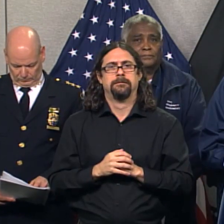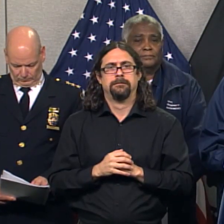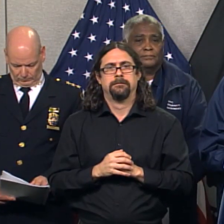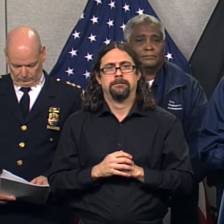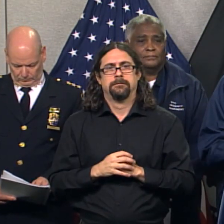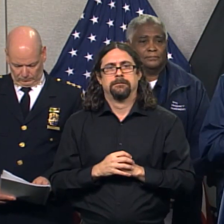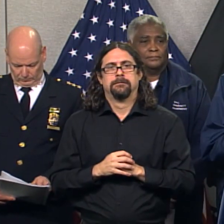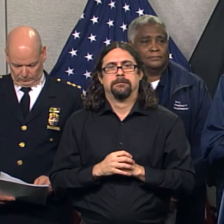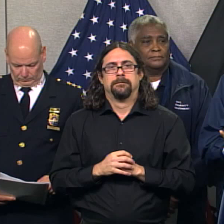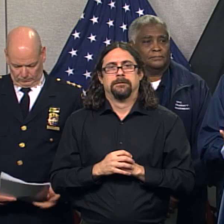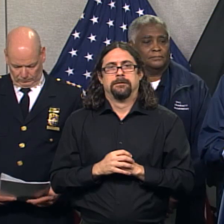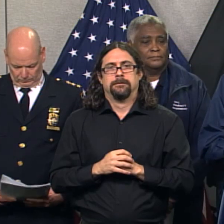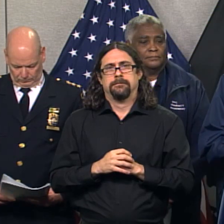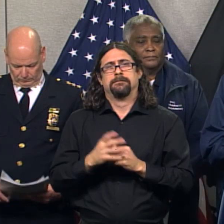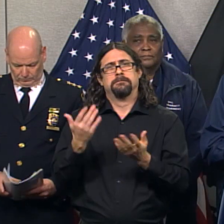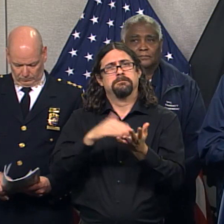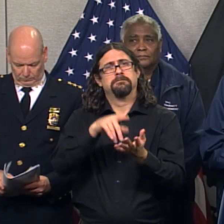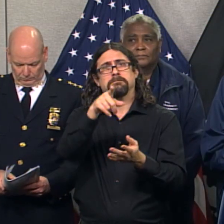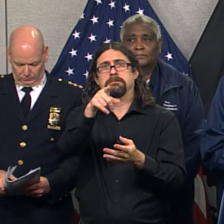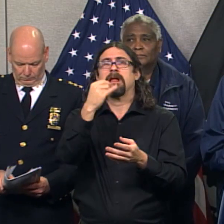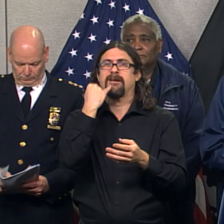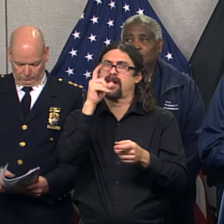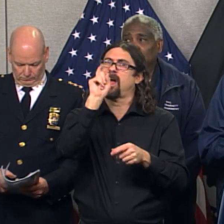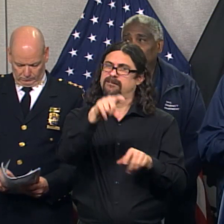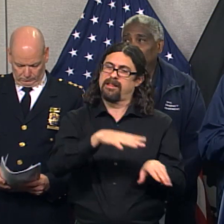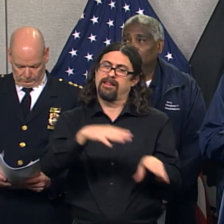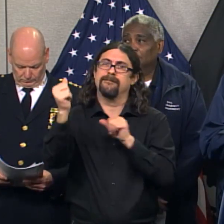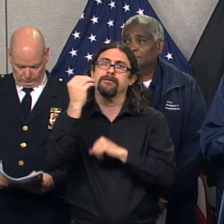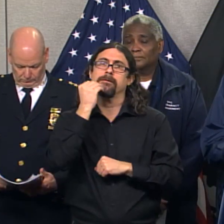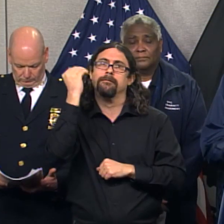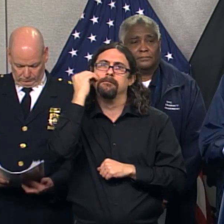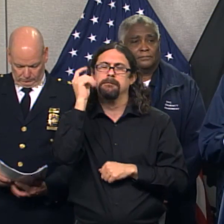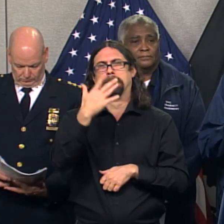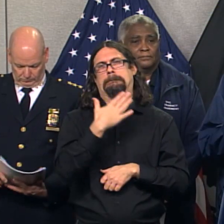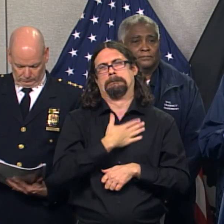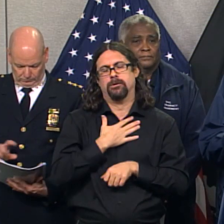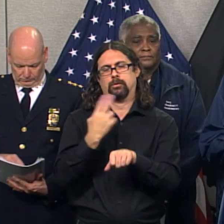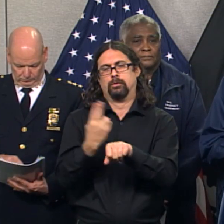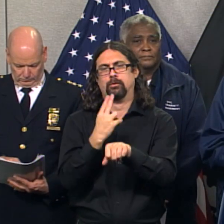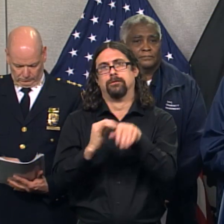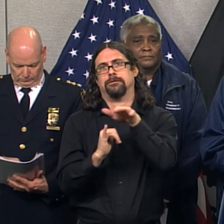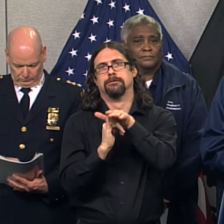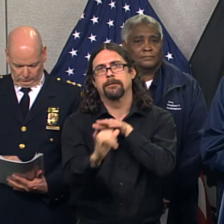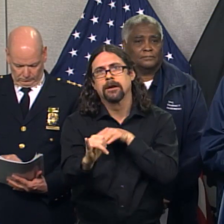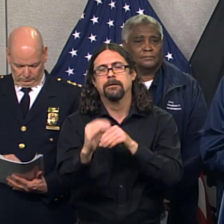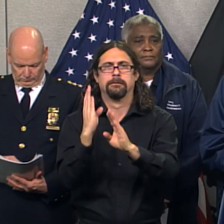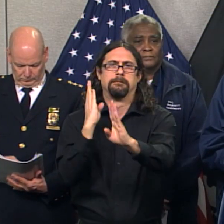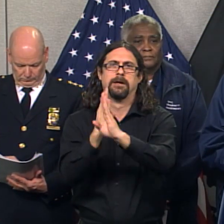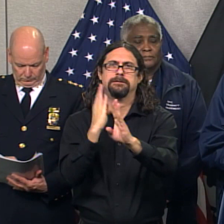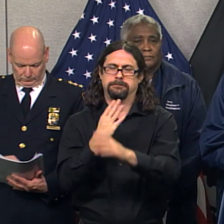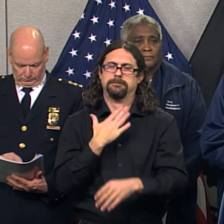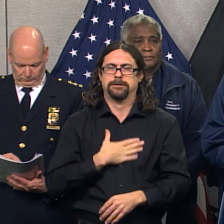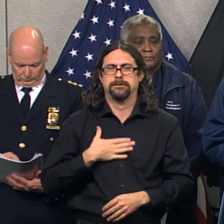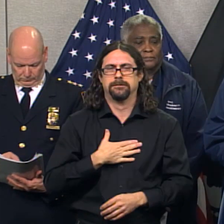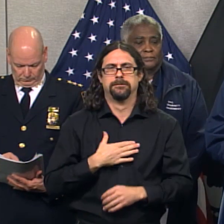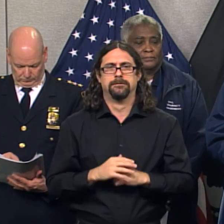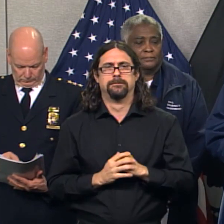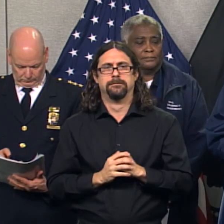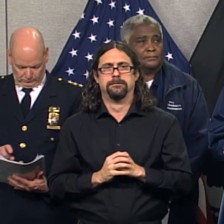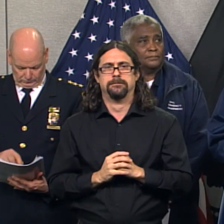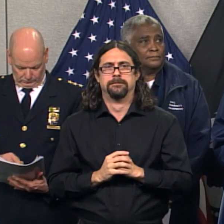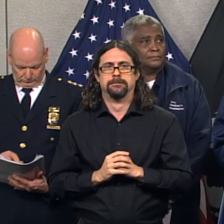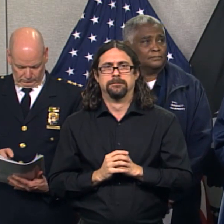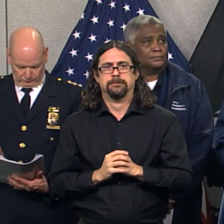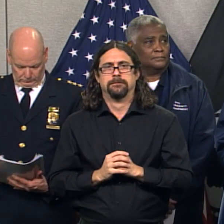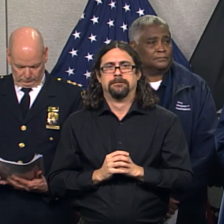going to happen the next few days, want you to know up front, alternate side parking canceled tomorrow, Friday, canceled Saturday as well. So you don't